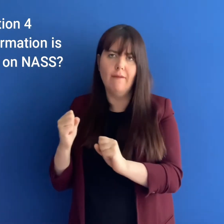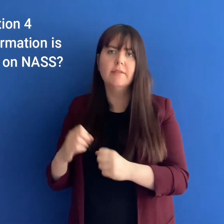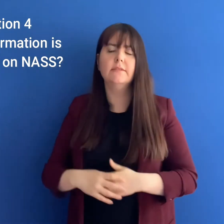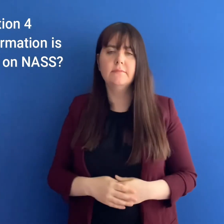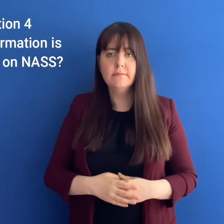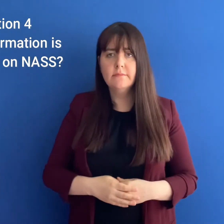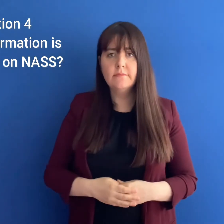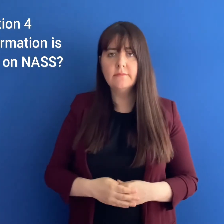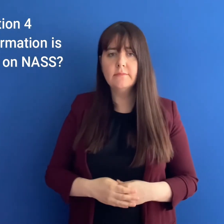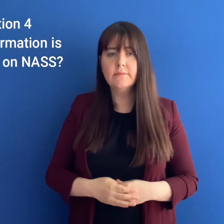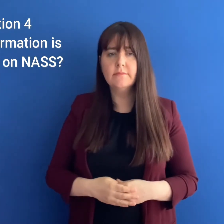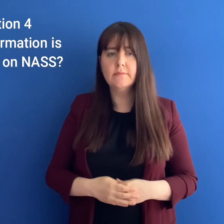service.